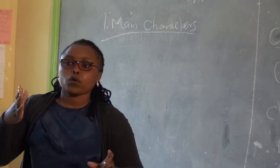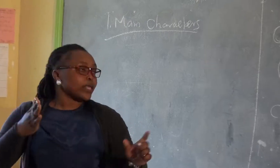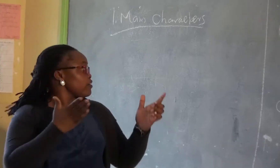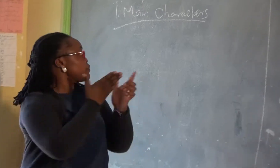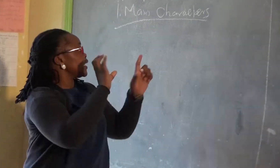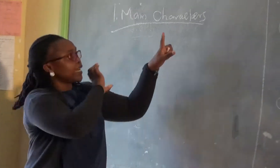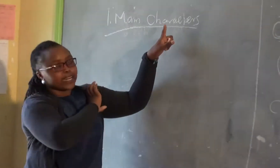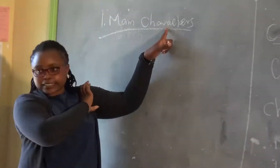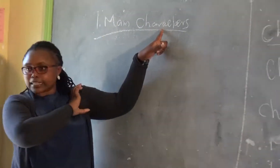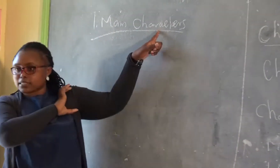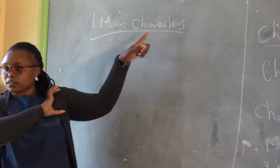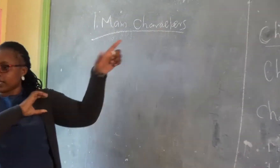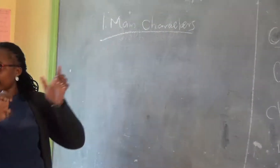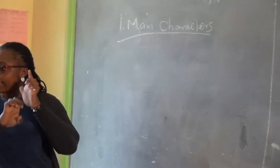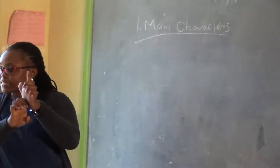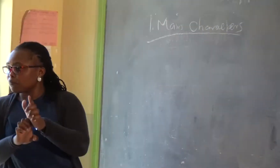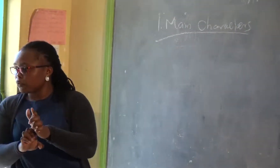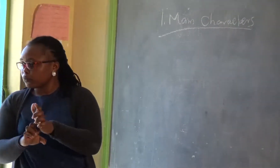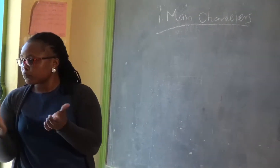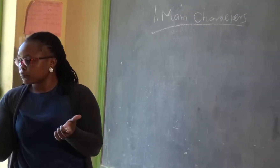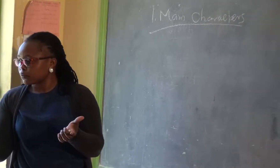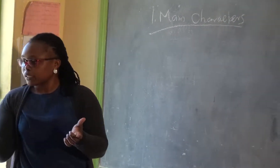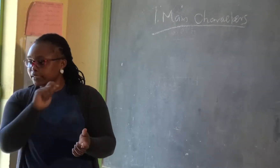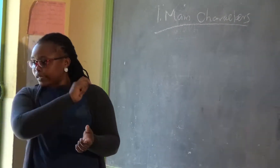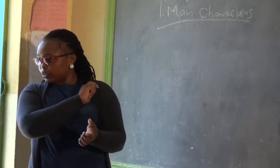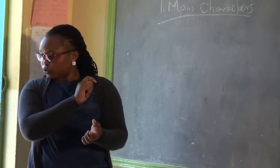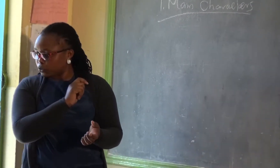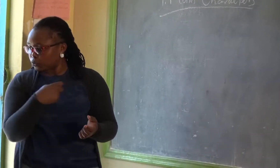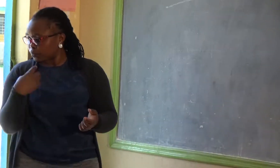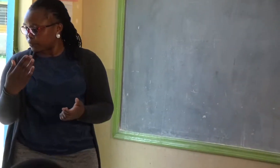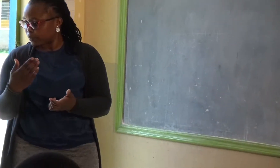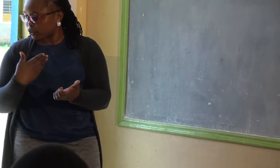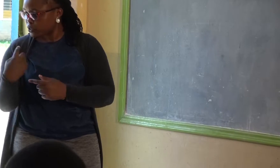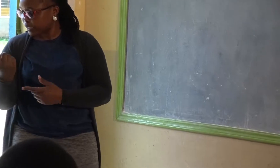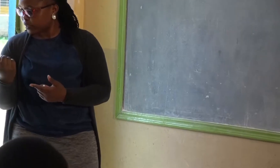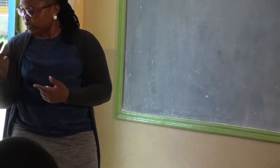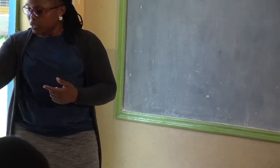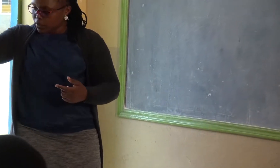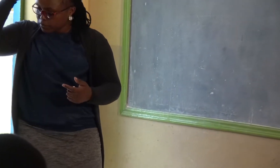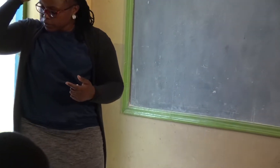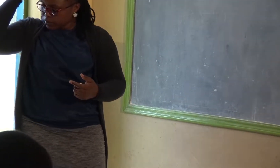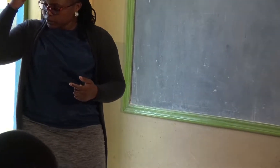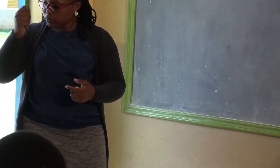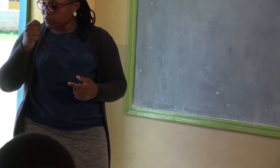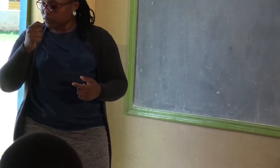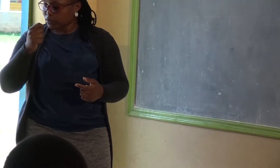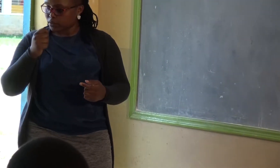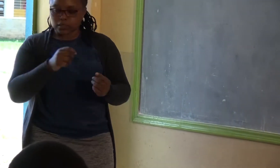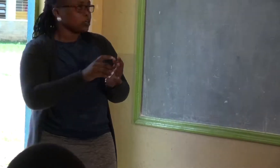we have main characters. Example, Taiyo. Before you say Taiyo, we